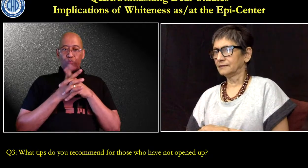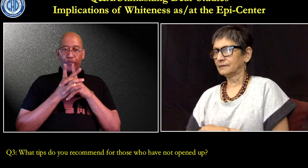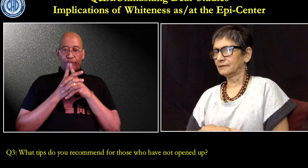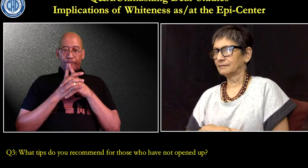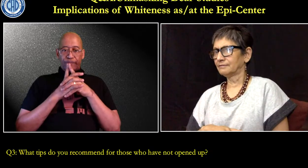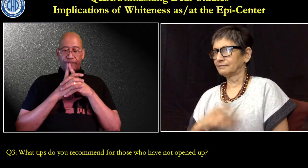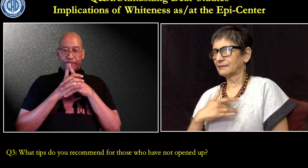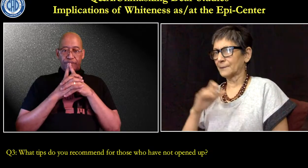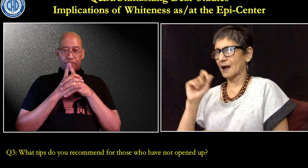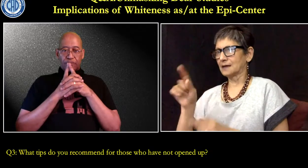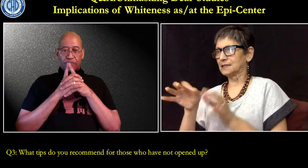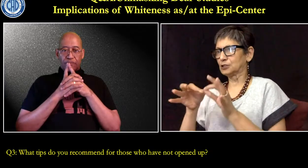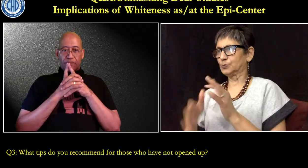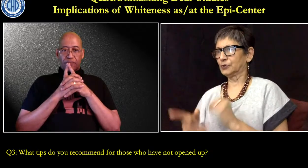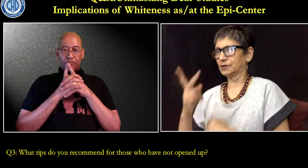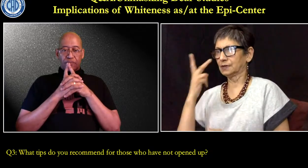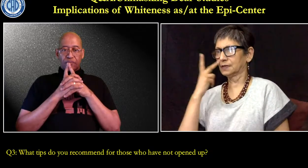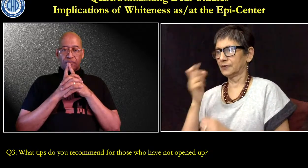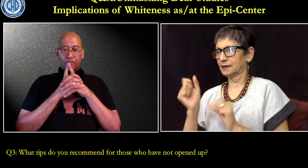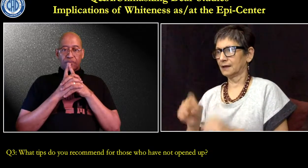minutes?